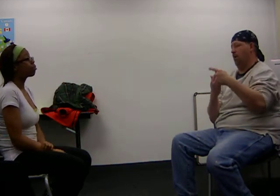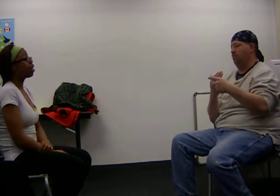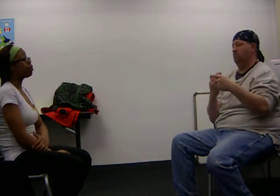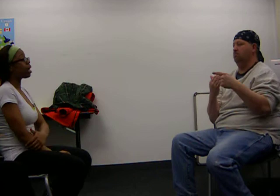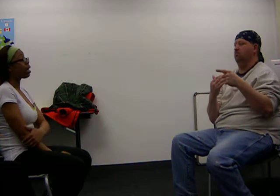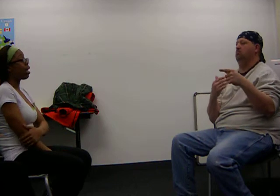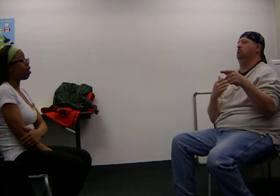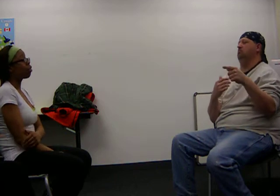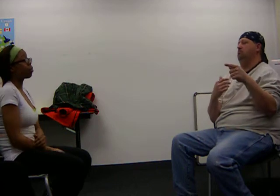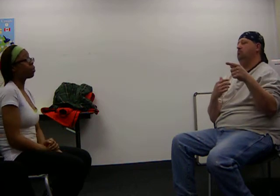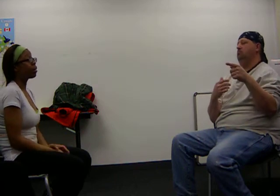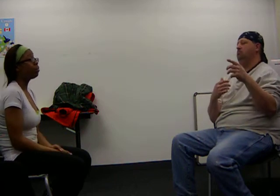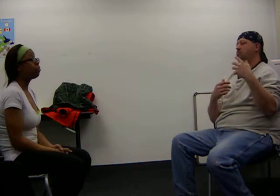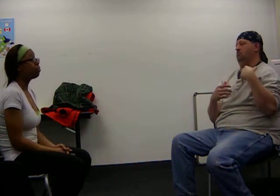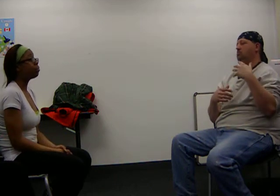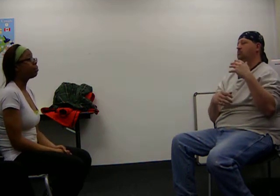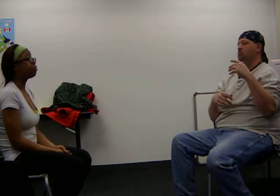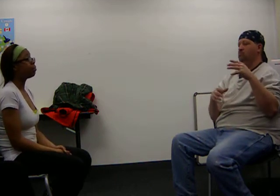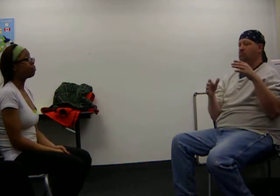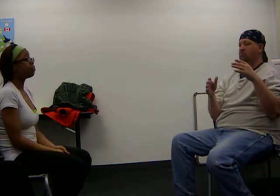It was like a health program,